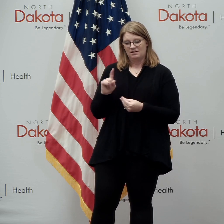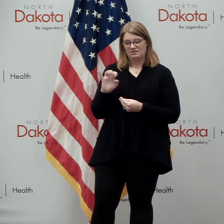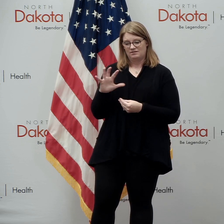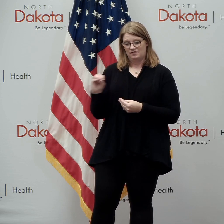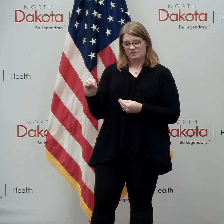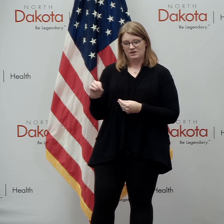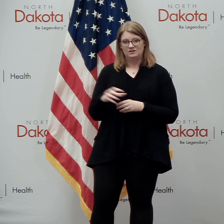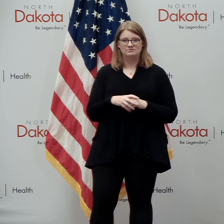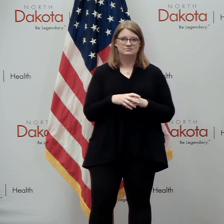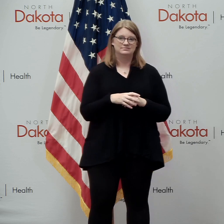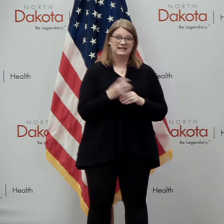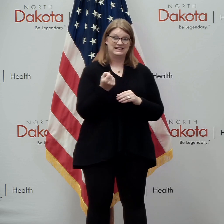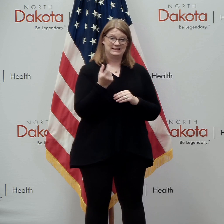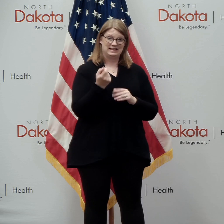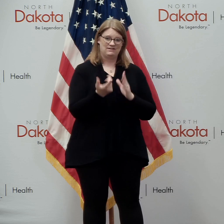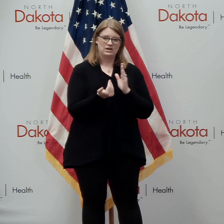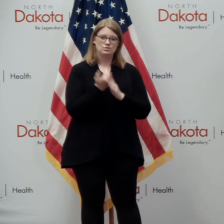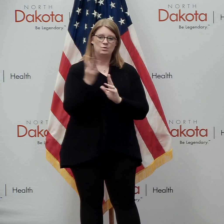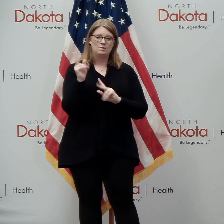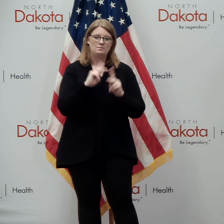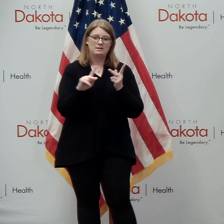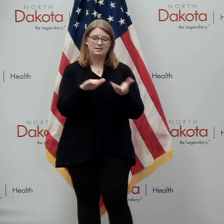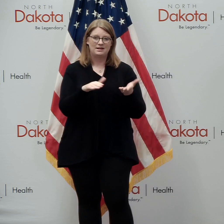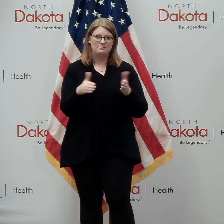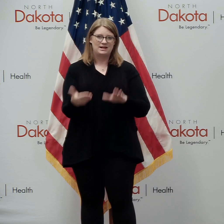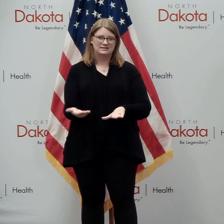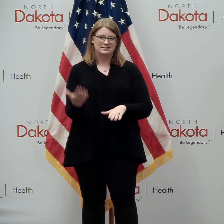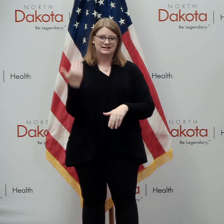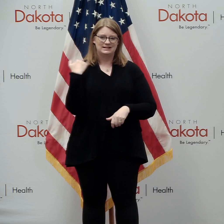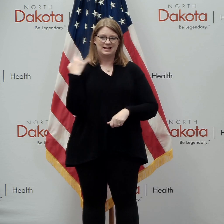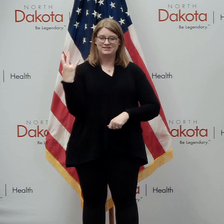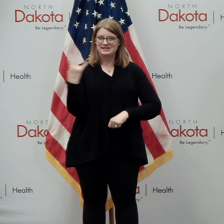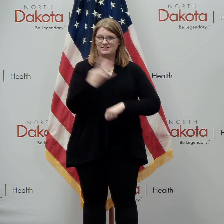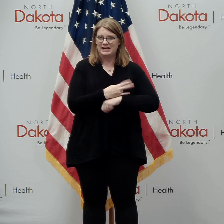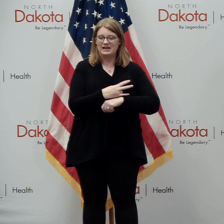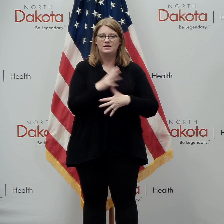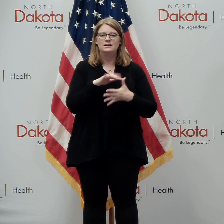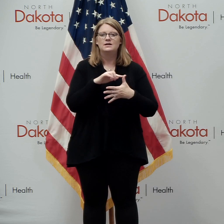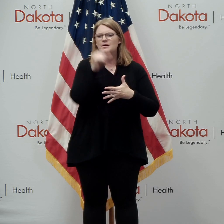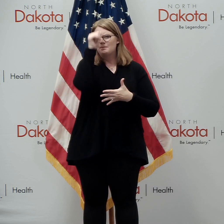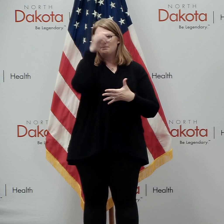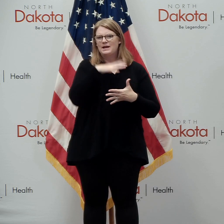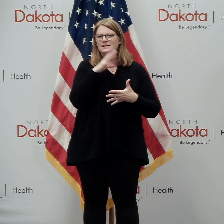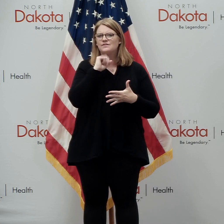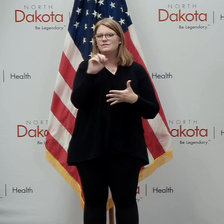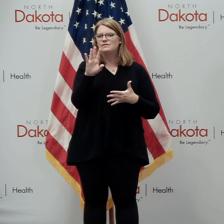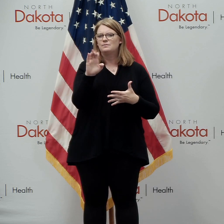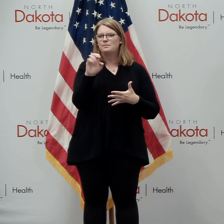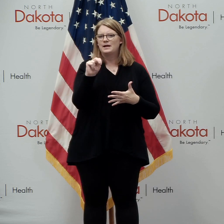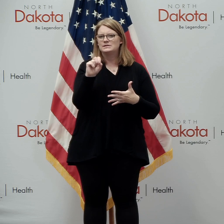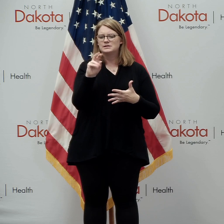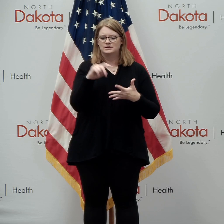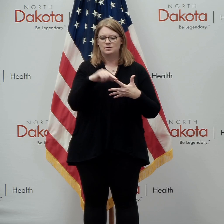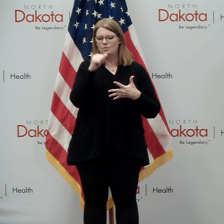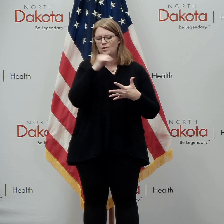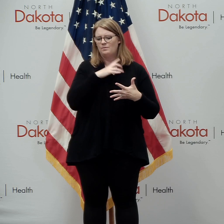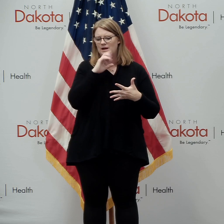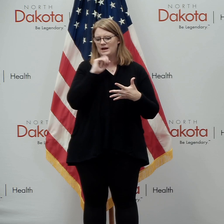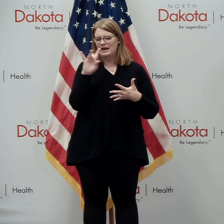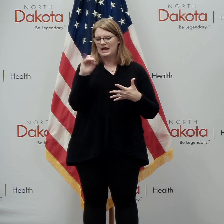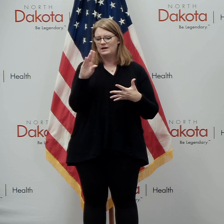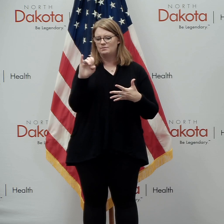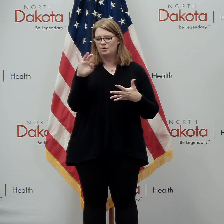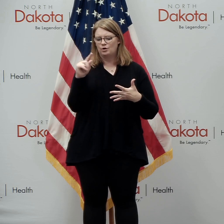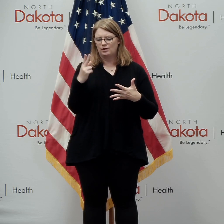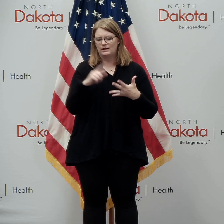11 new individuals who've passed away in the last 7 days. A man in his 50s from Benson County, a woman in her 80s from Burleigh